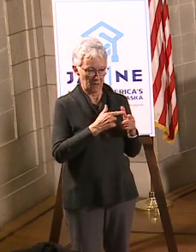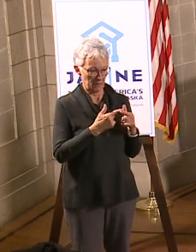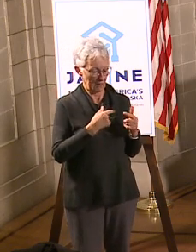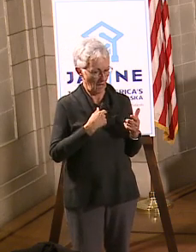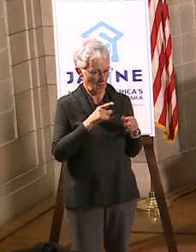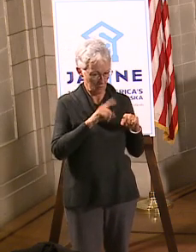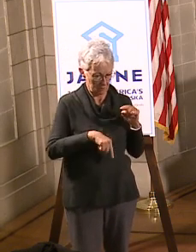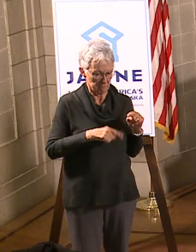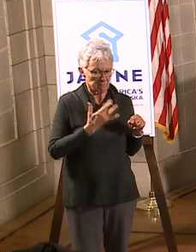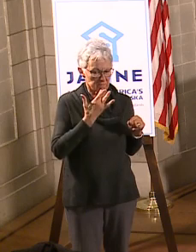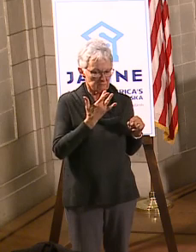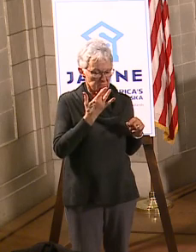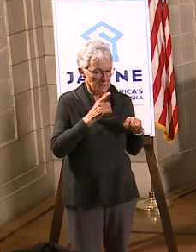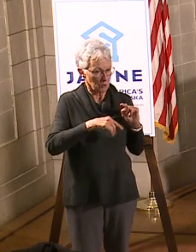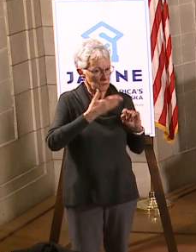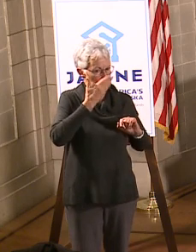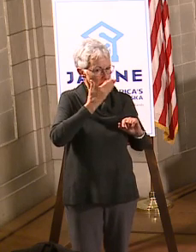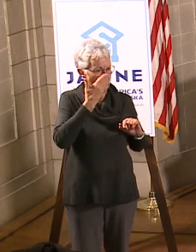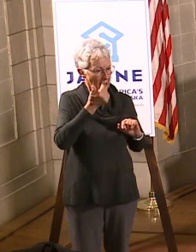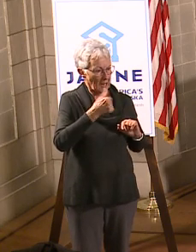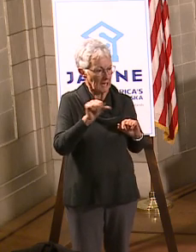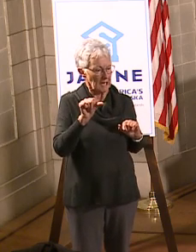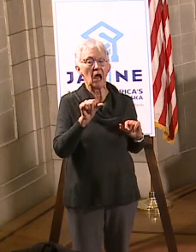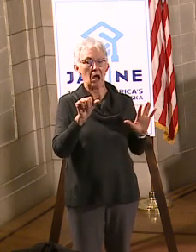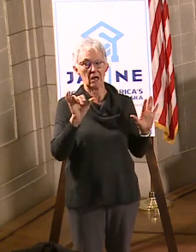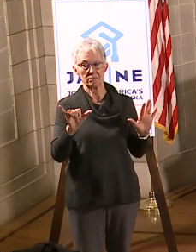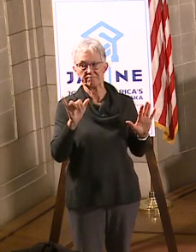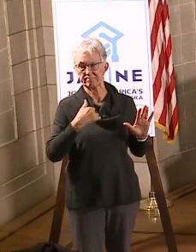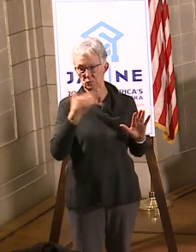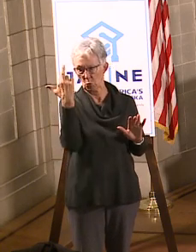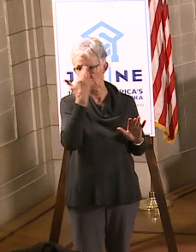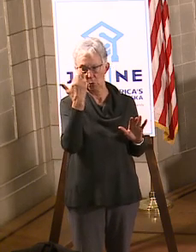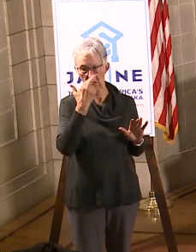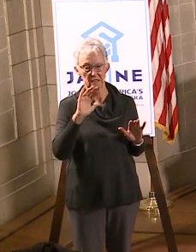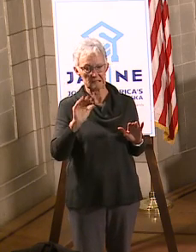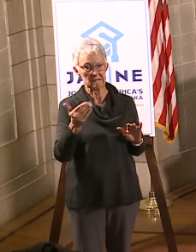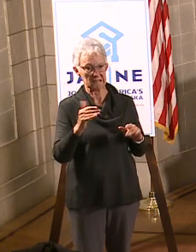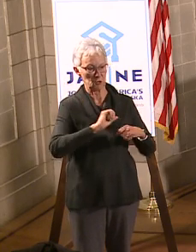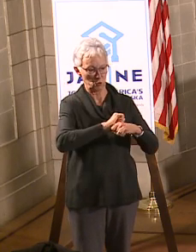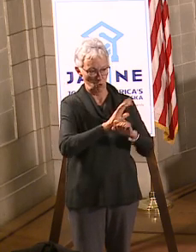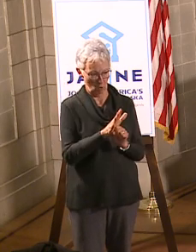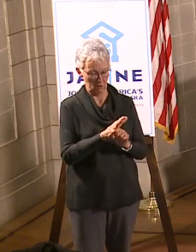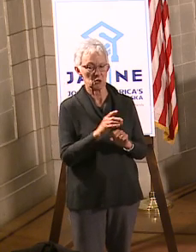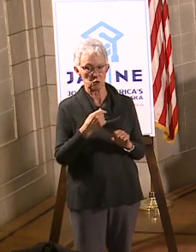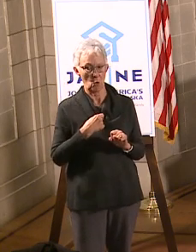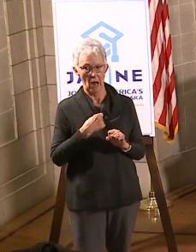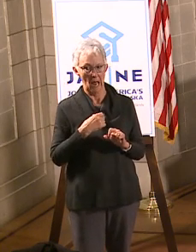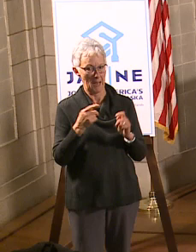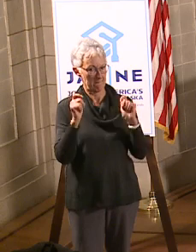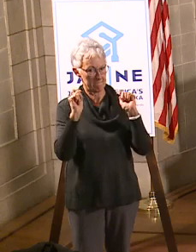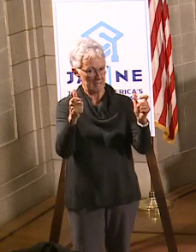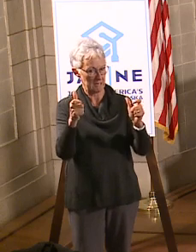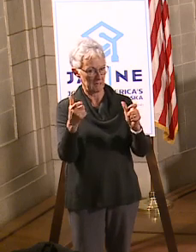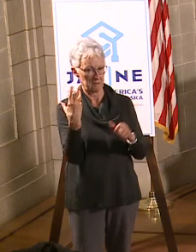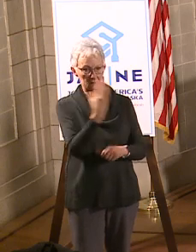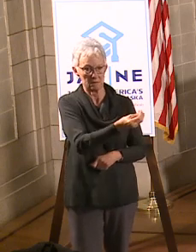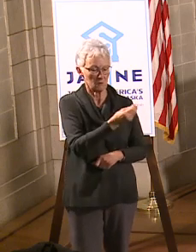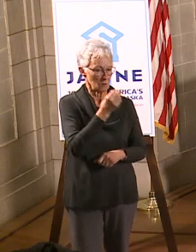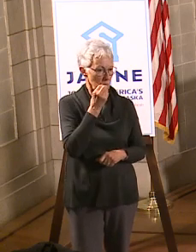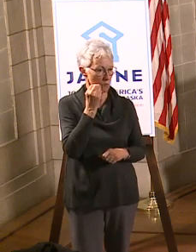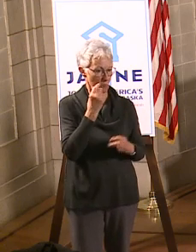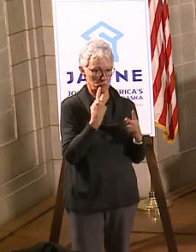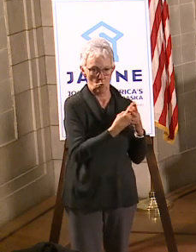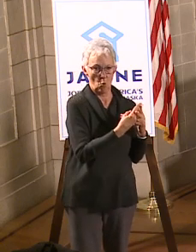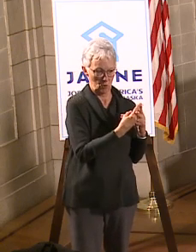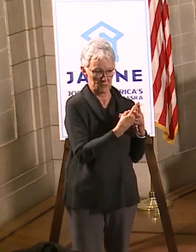smell. I immediately quarantined. I scheduled a test. I found out that I was positive and